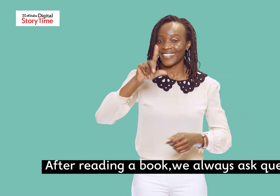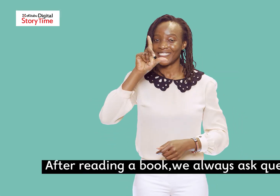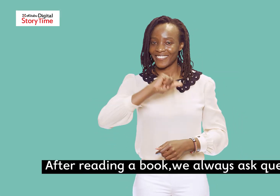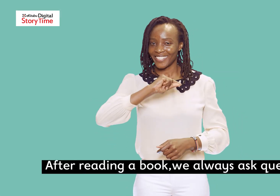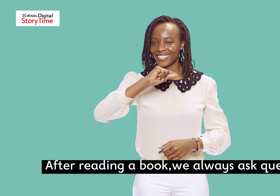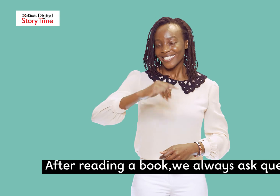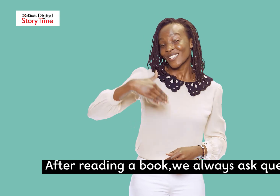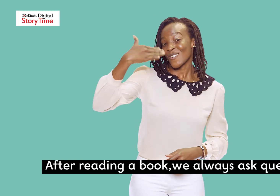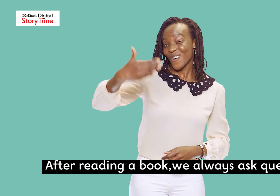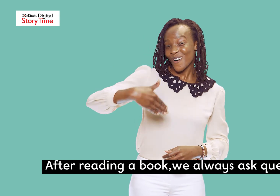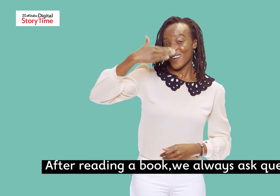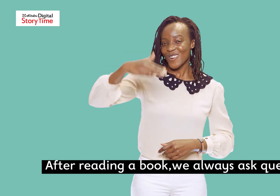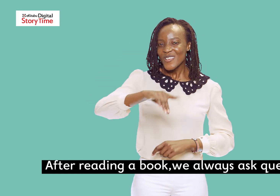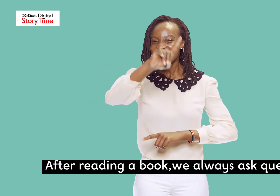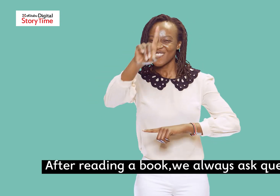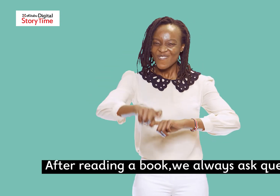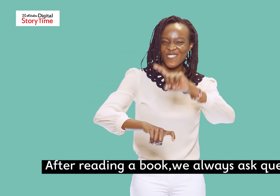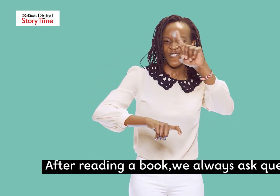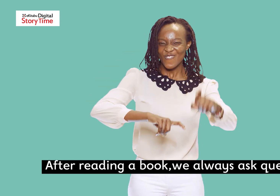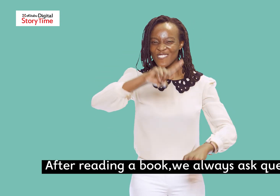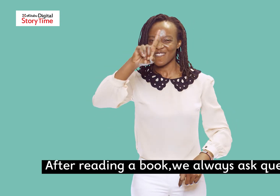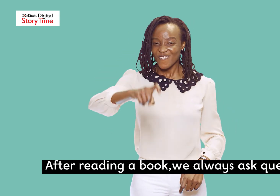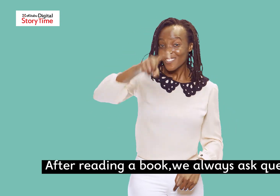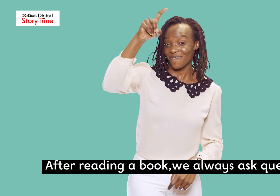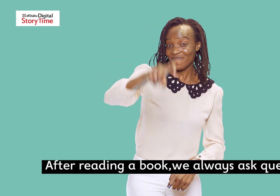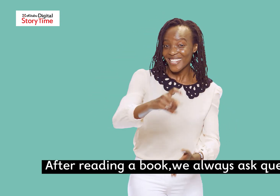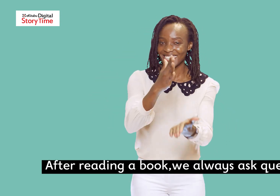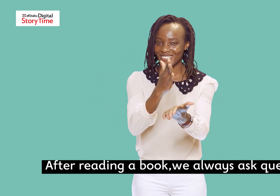After reading a book, we always ask questions.